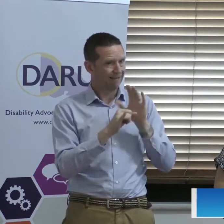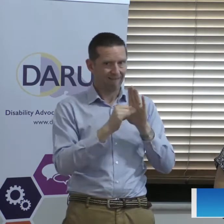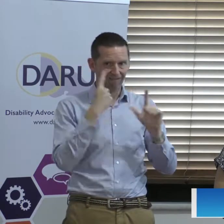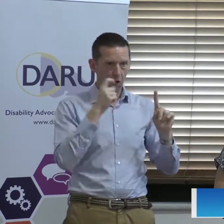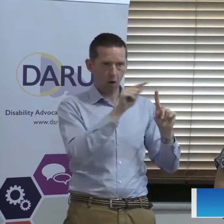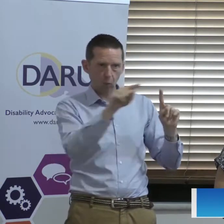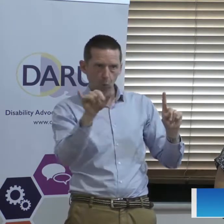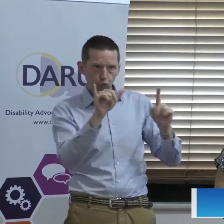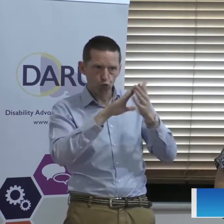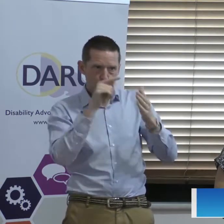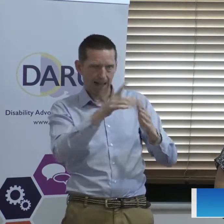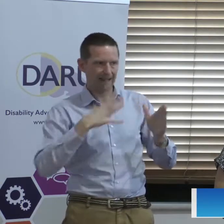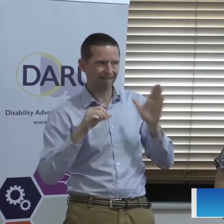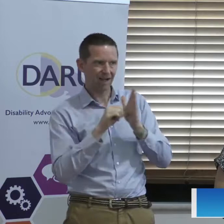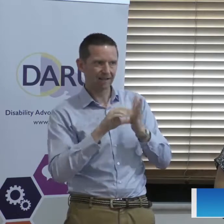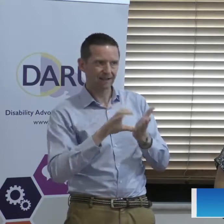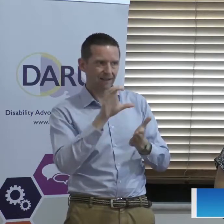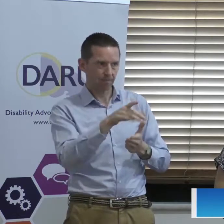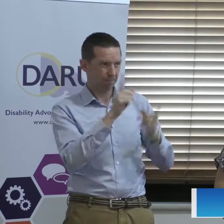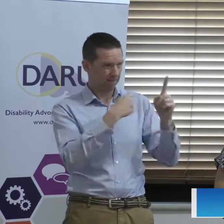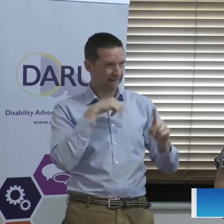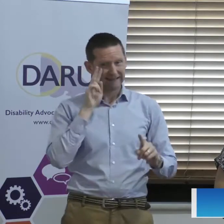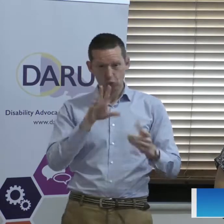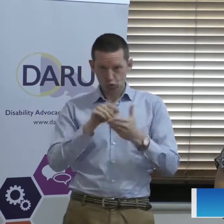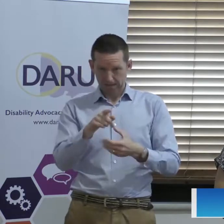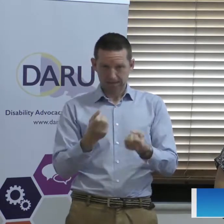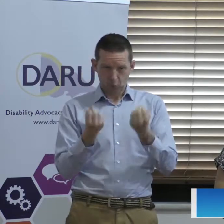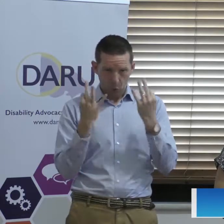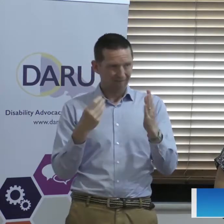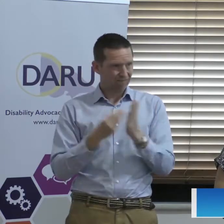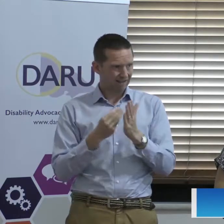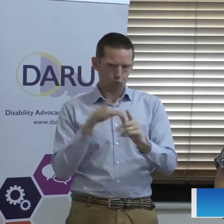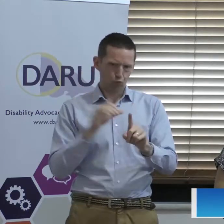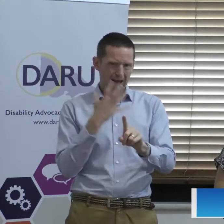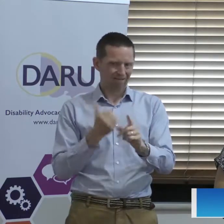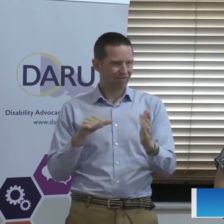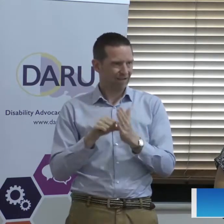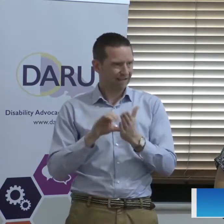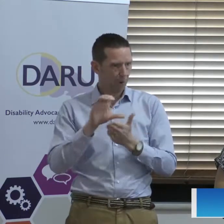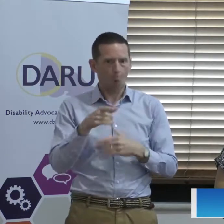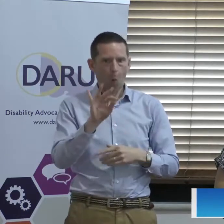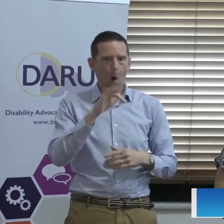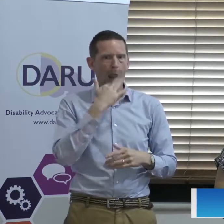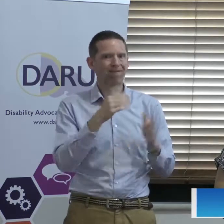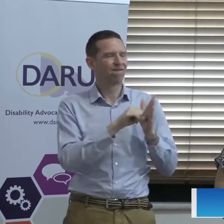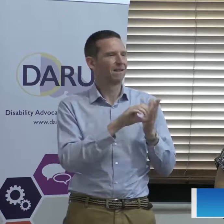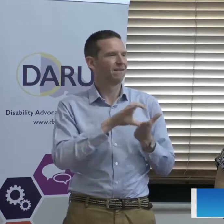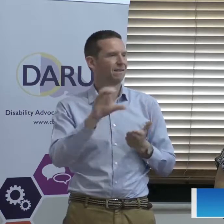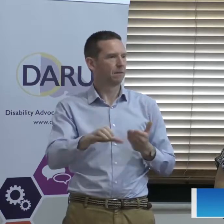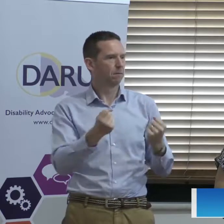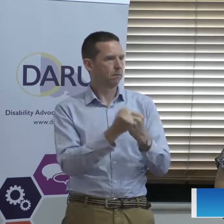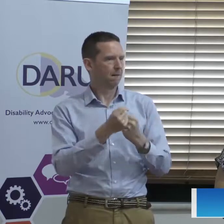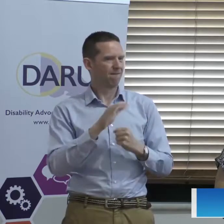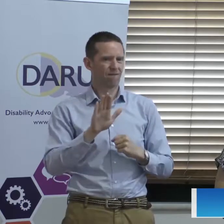funding? Because sometimes I see students who either aren't funded at all and should be, or are not getting enough funding for the nature